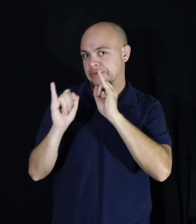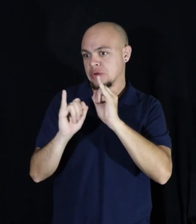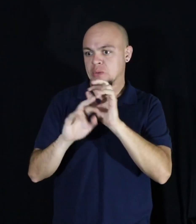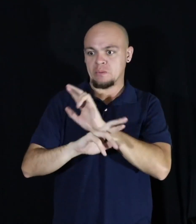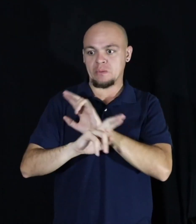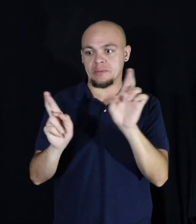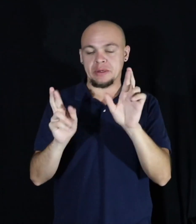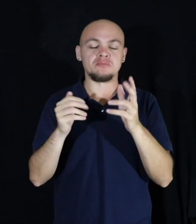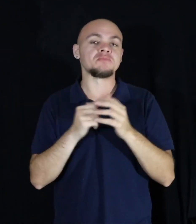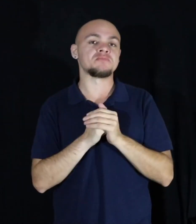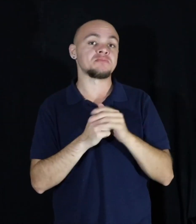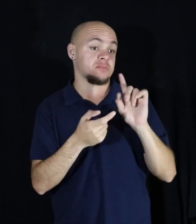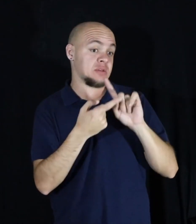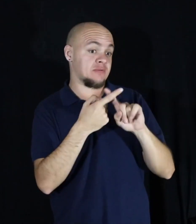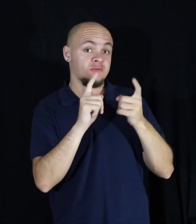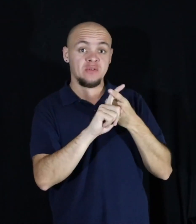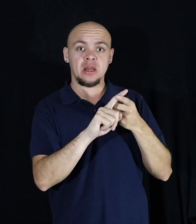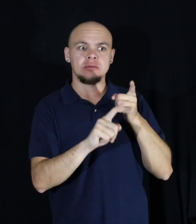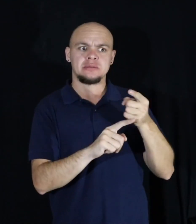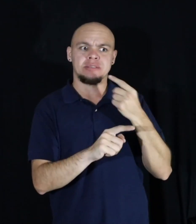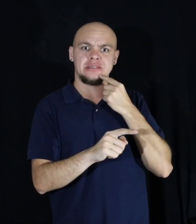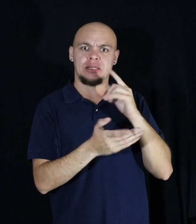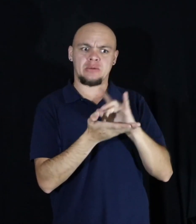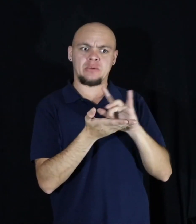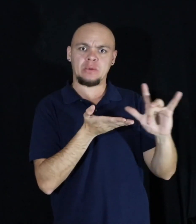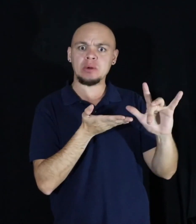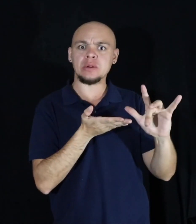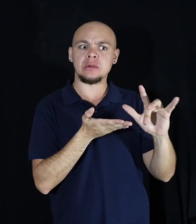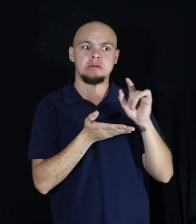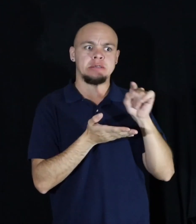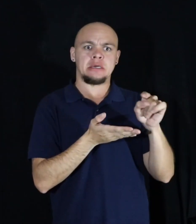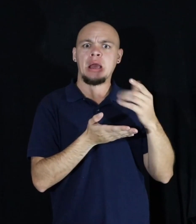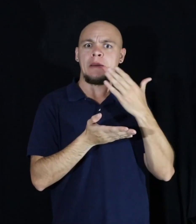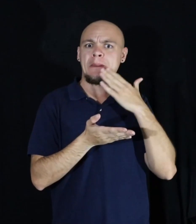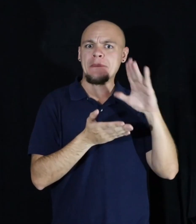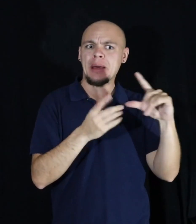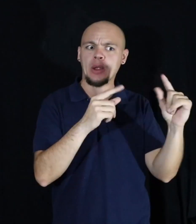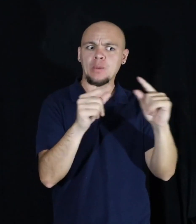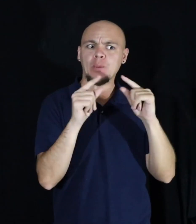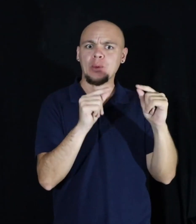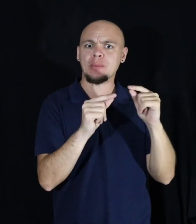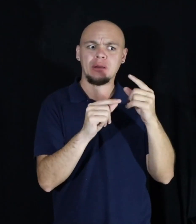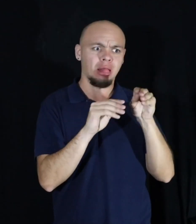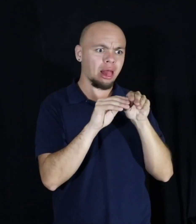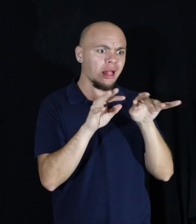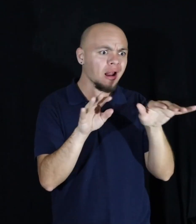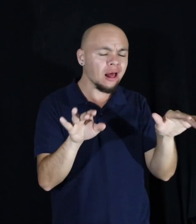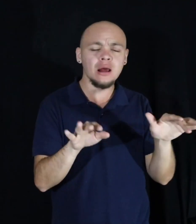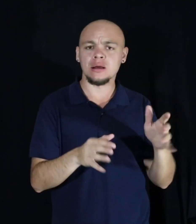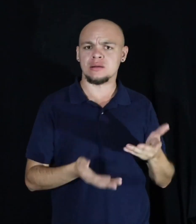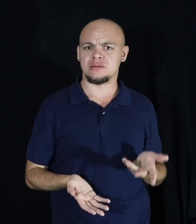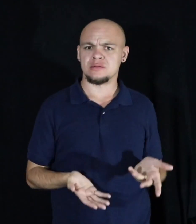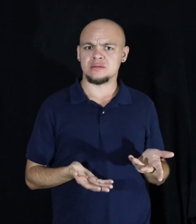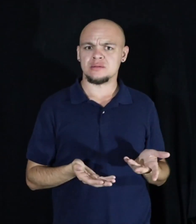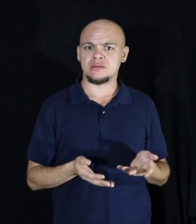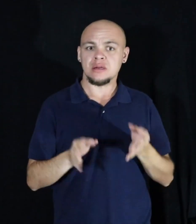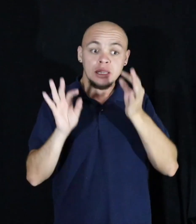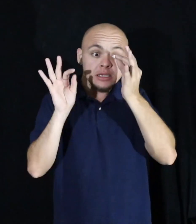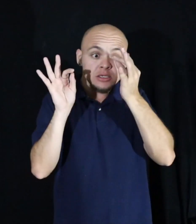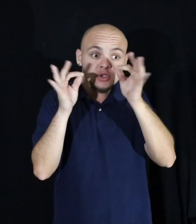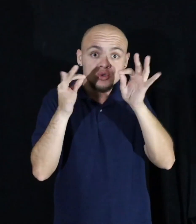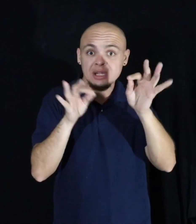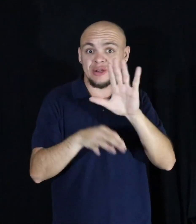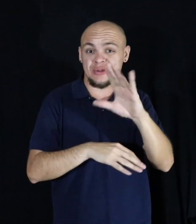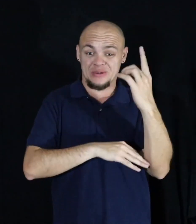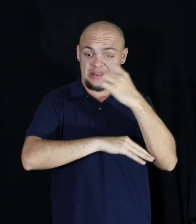and one of your close friends suddenly says something rude, or spreads a bad rumour about you. This can not only distract you and ruin your